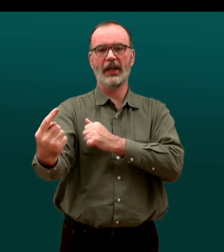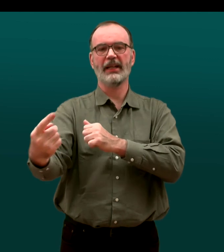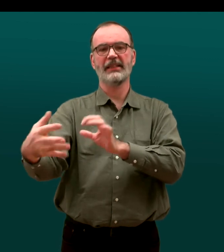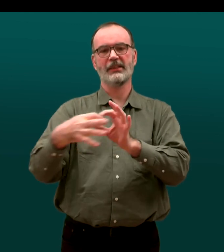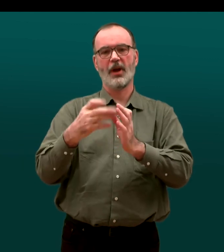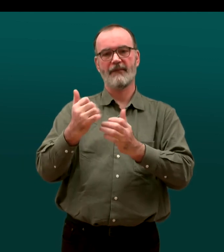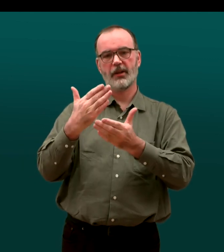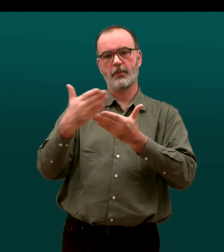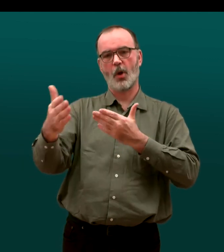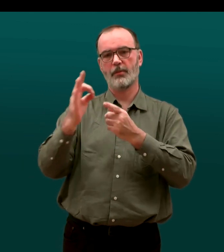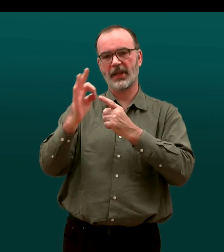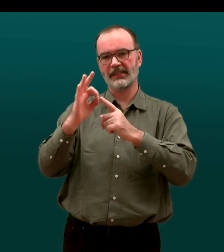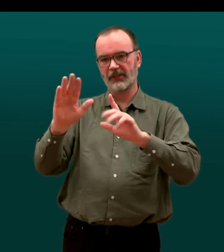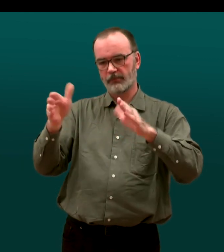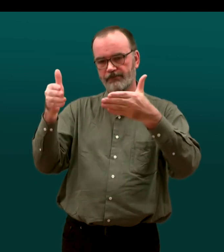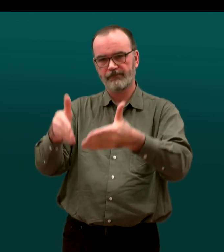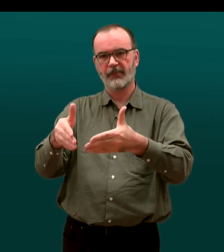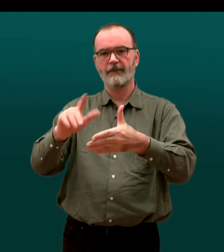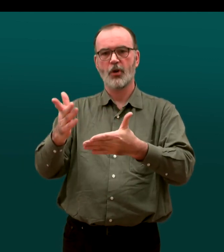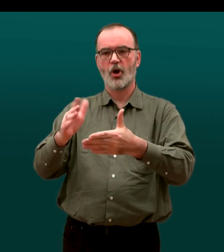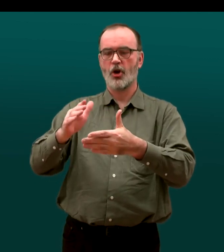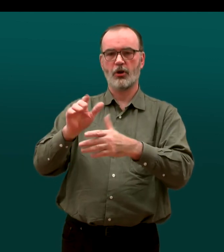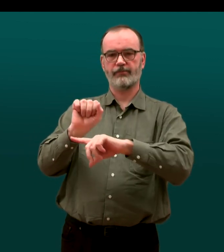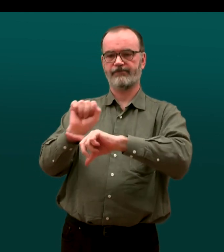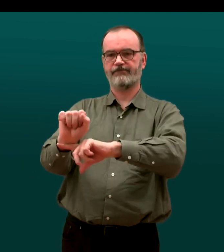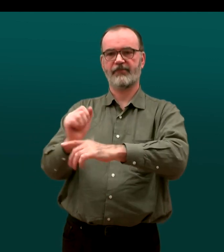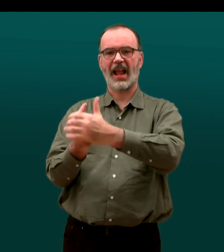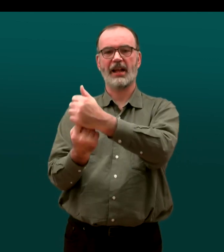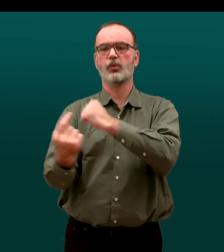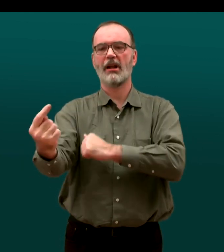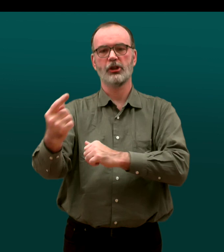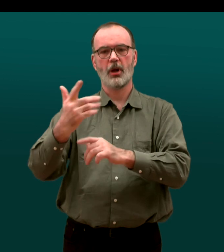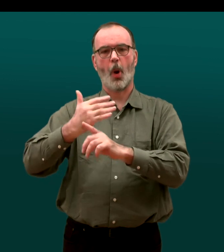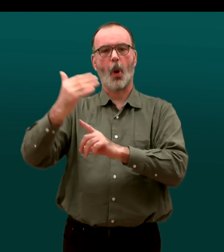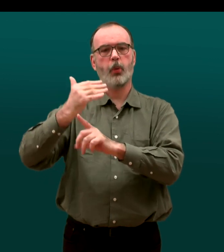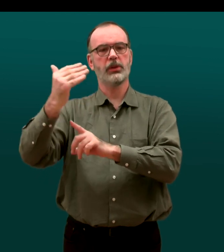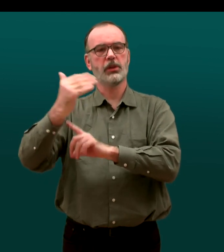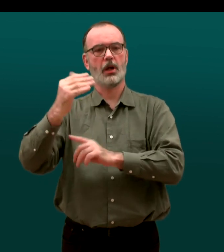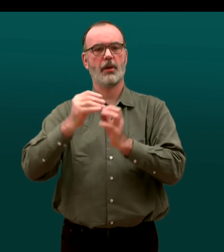loneliness, there will be a specific focus on tackling isolation for older BSL users.